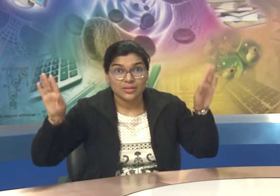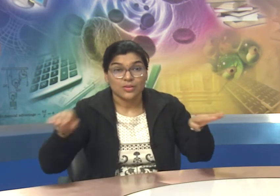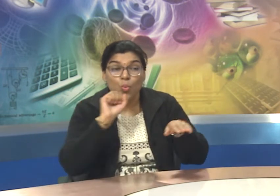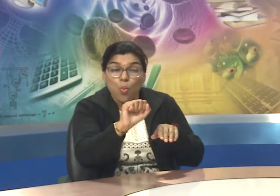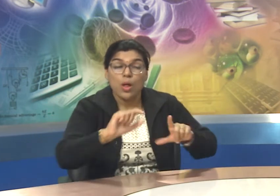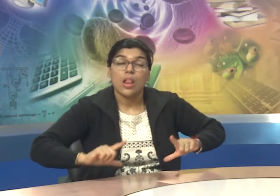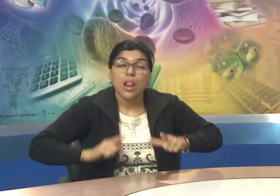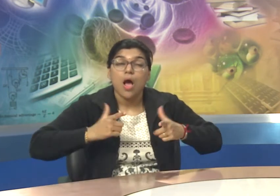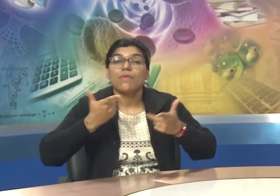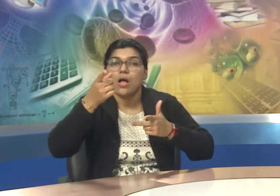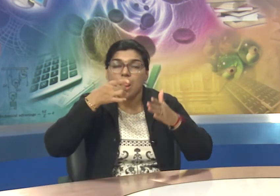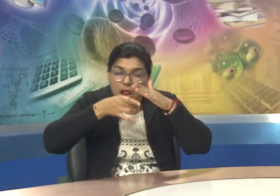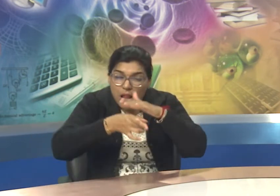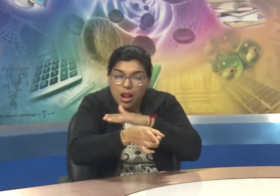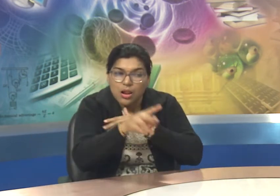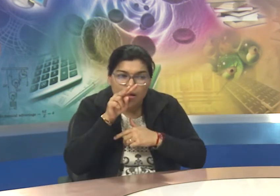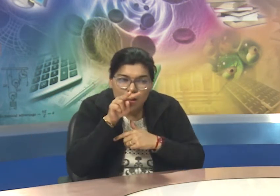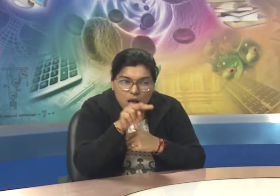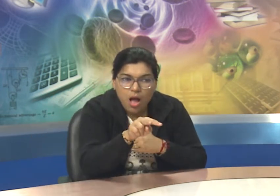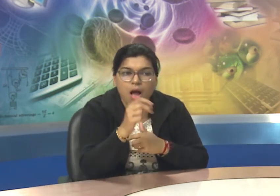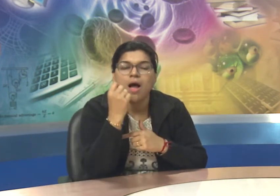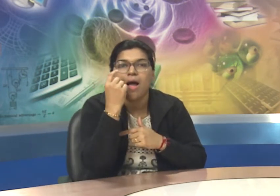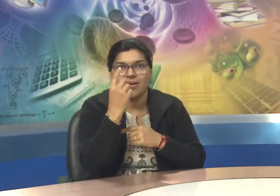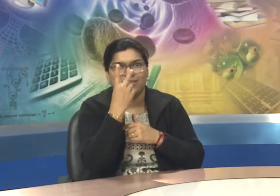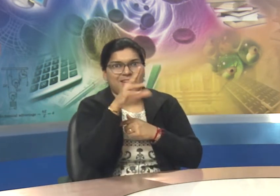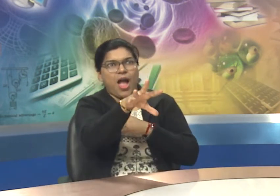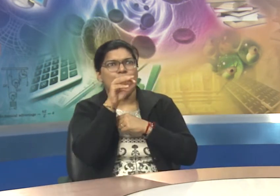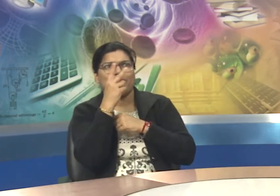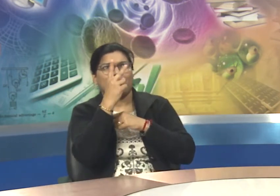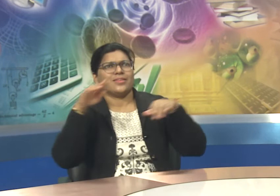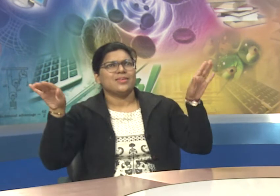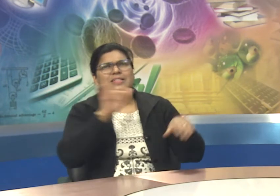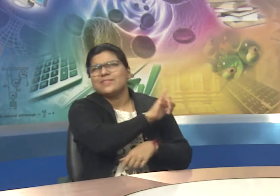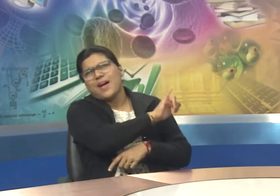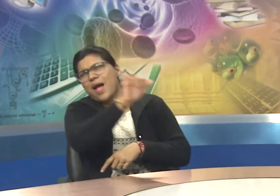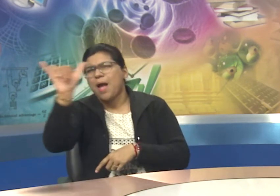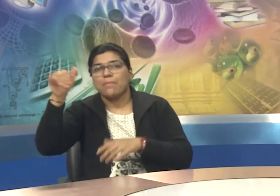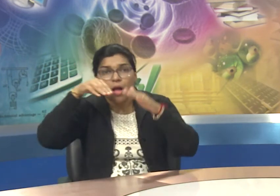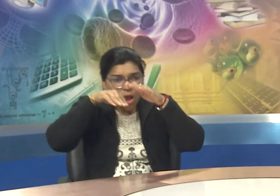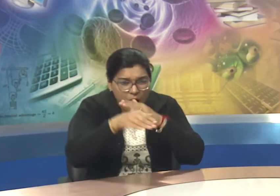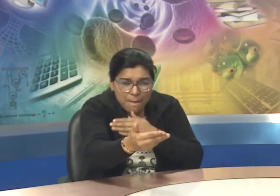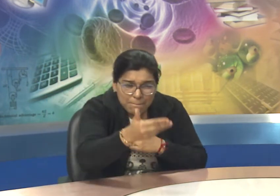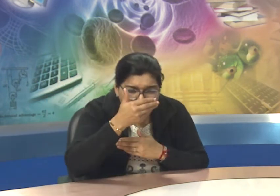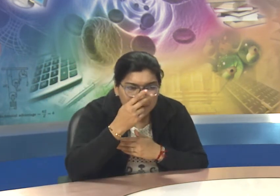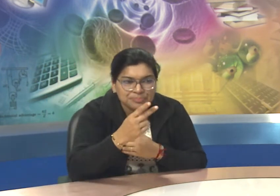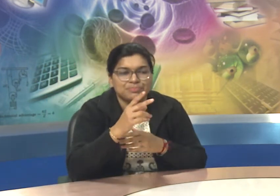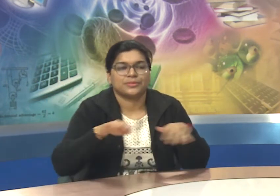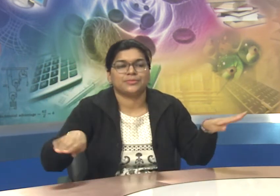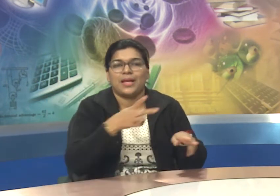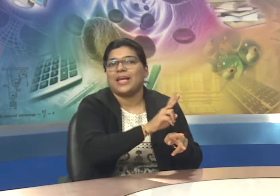that in fact birds' life includes many